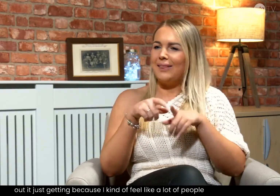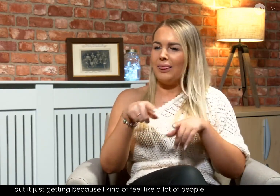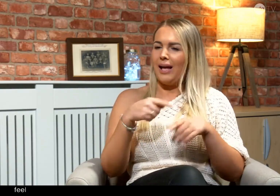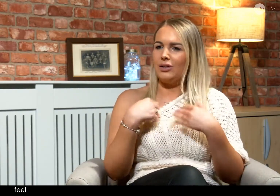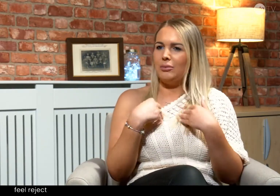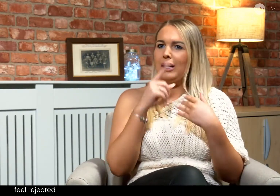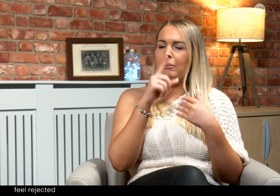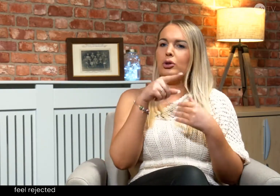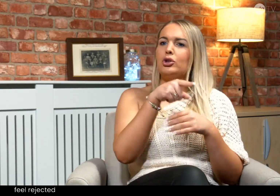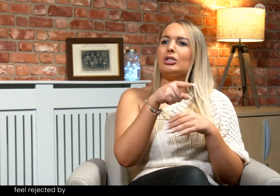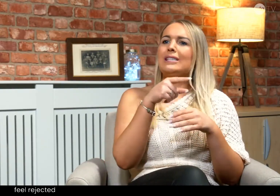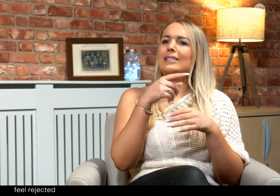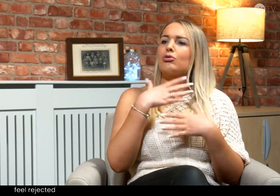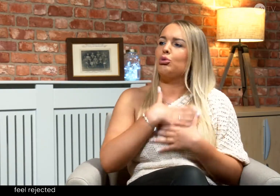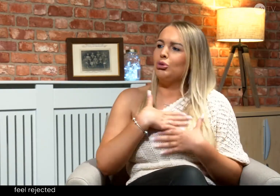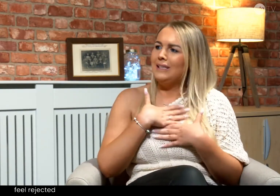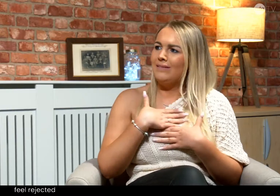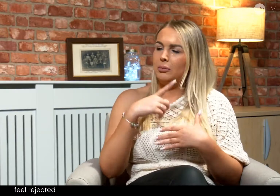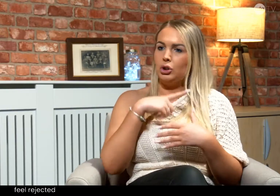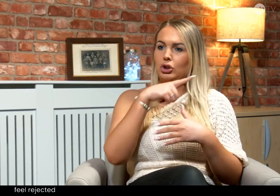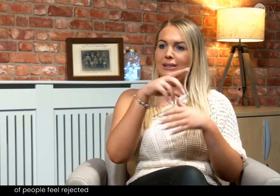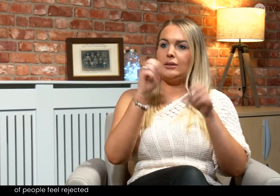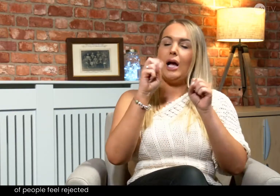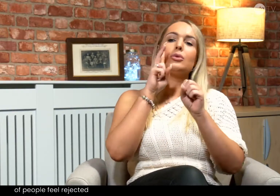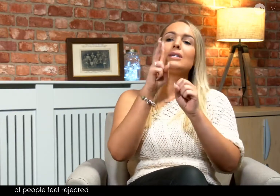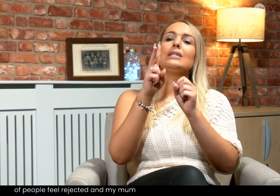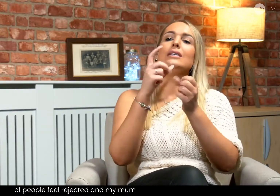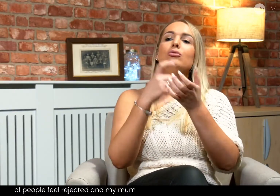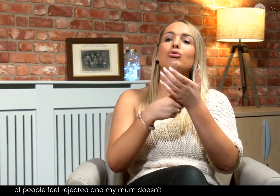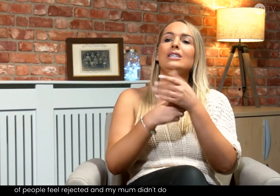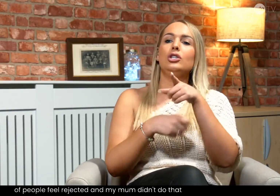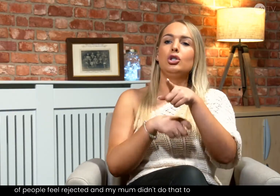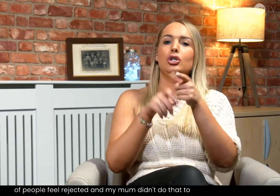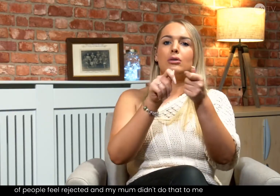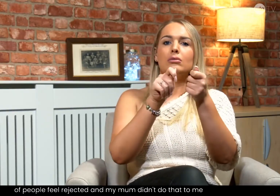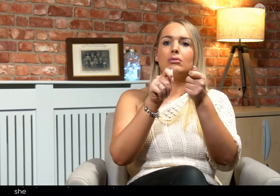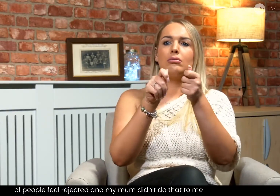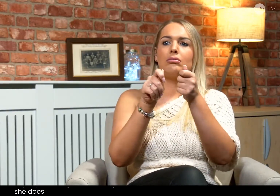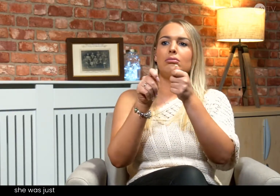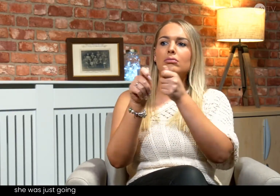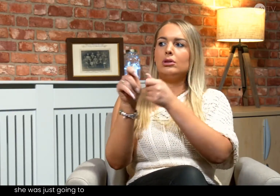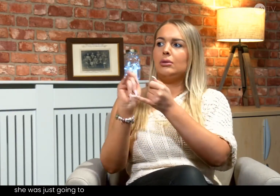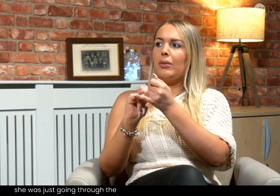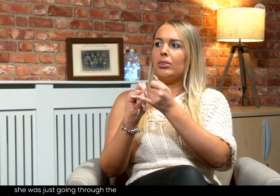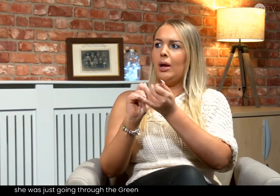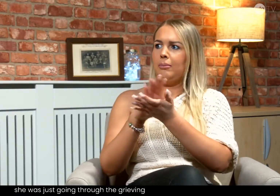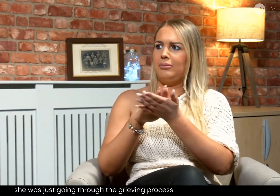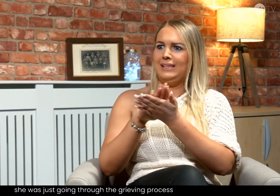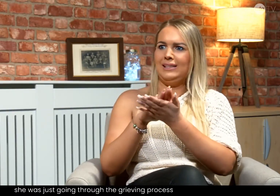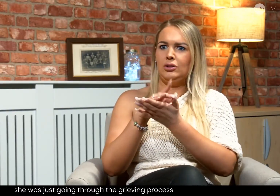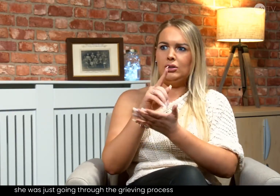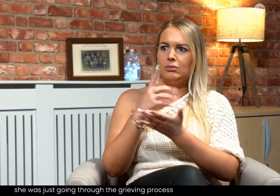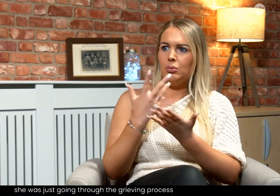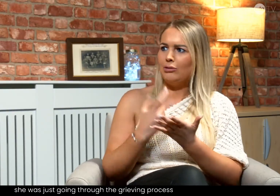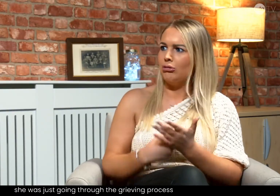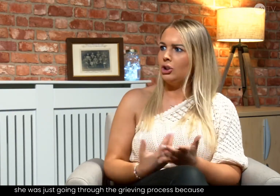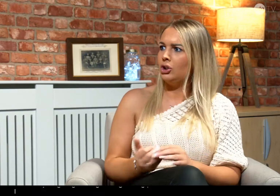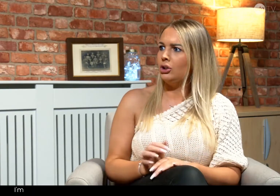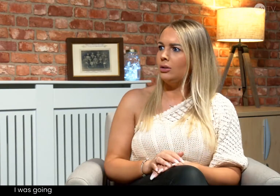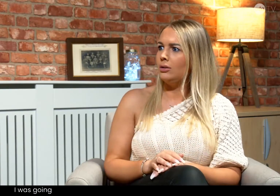parents. And my mum didn't do that to me. She was just going through the grieving process because I was going from Richard to Samantha.